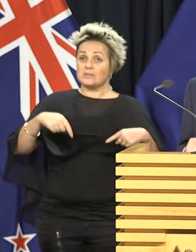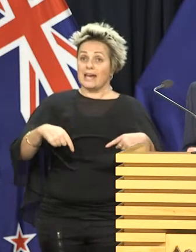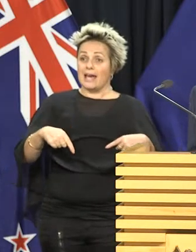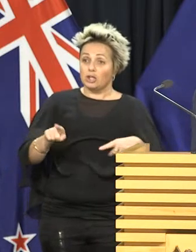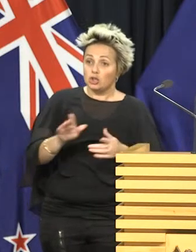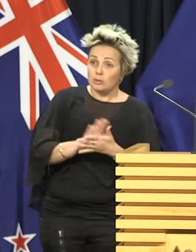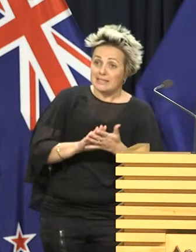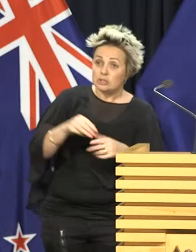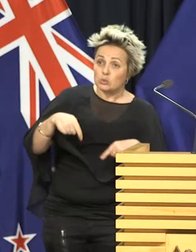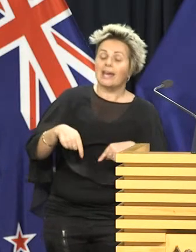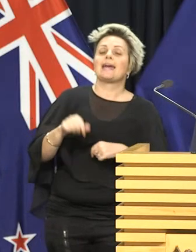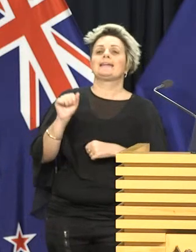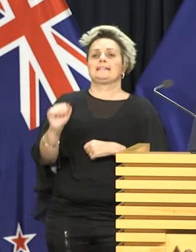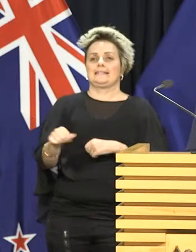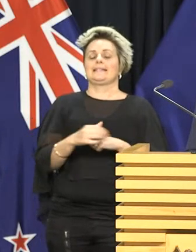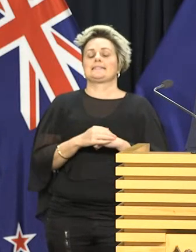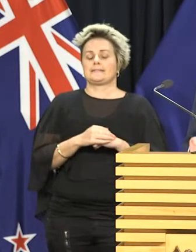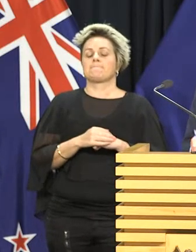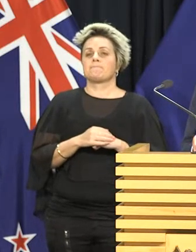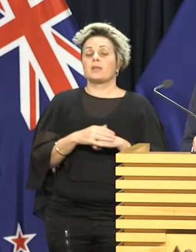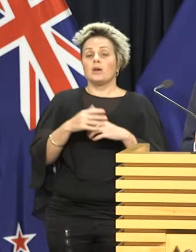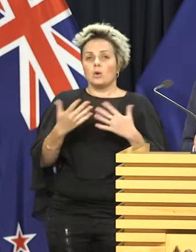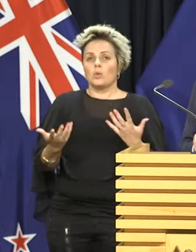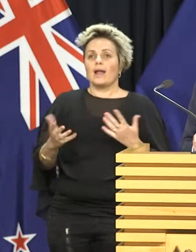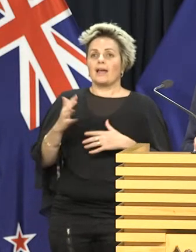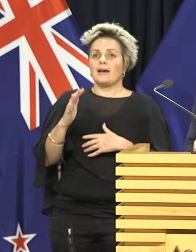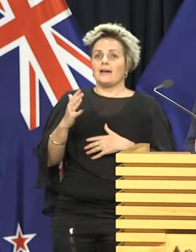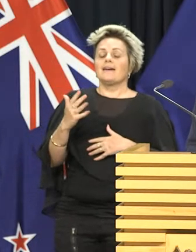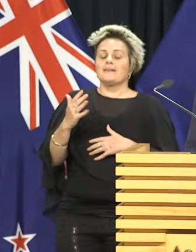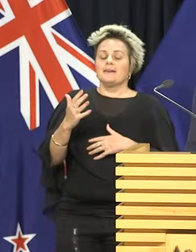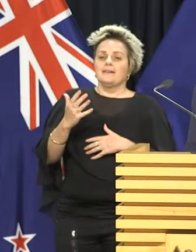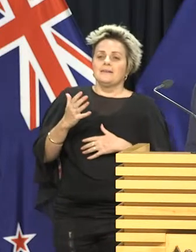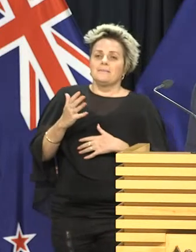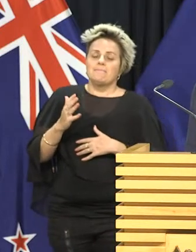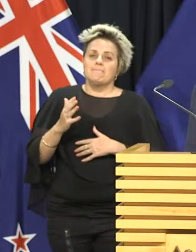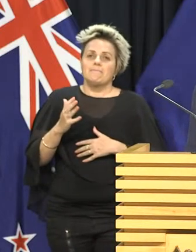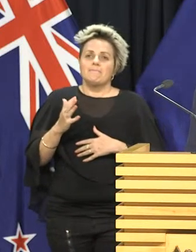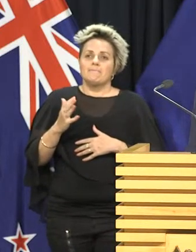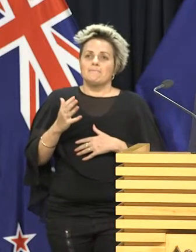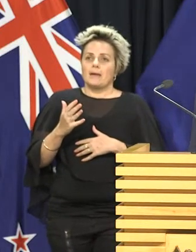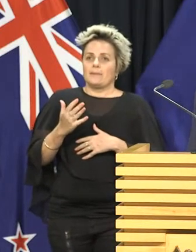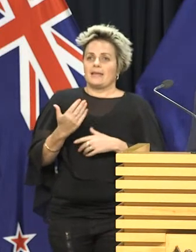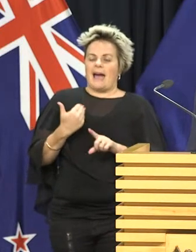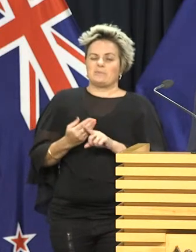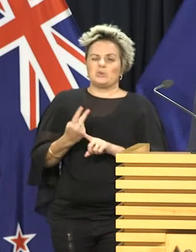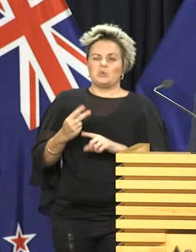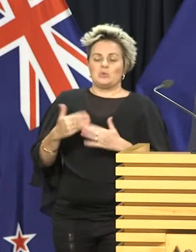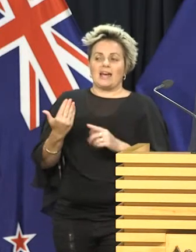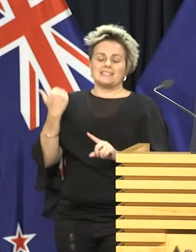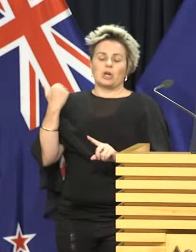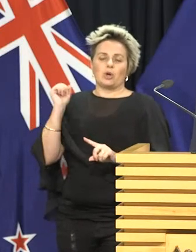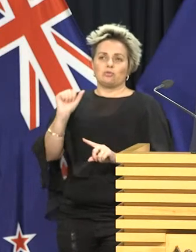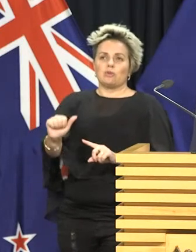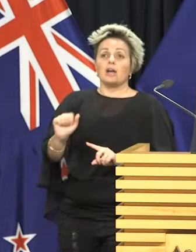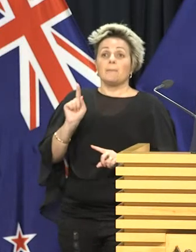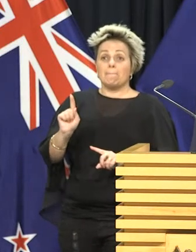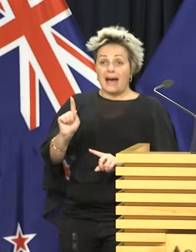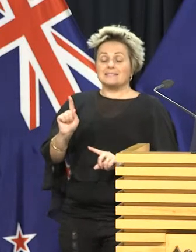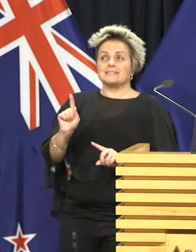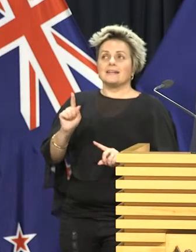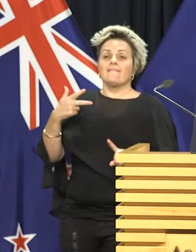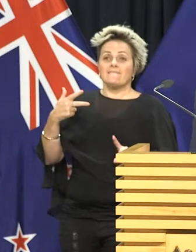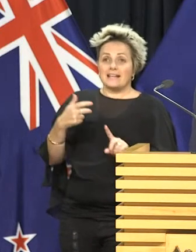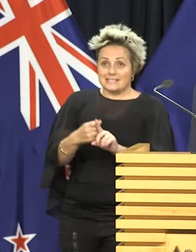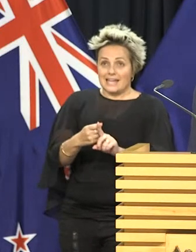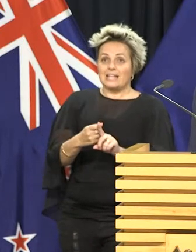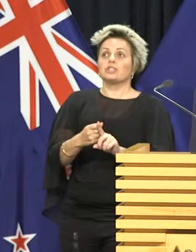what you're looking at? Yeah. That may be up to a couple of days ago. There is vaccination happening